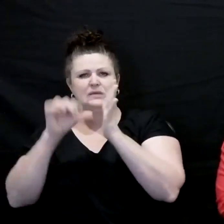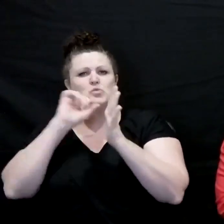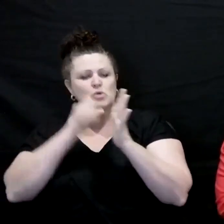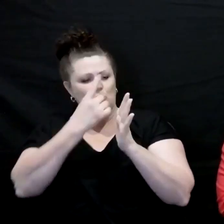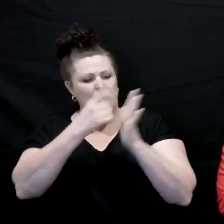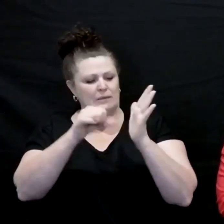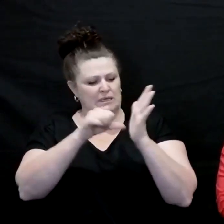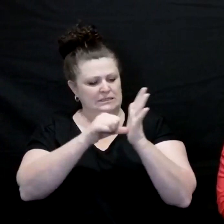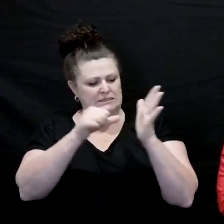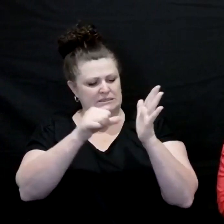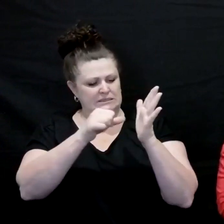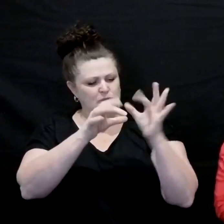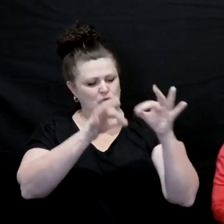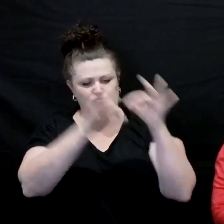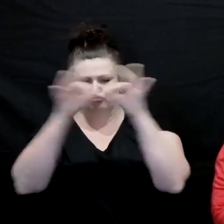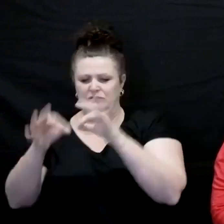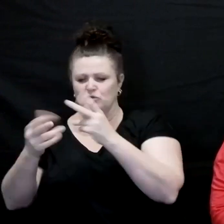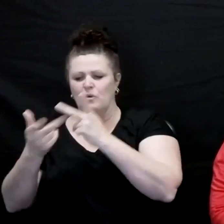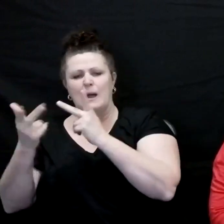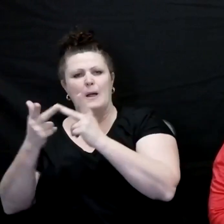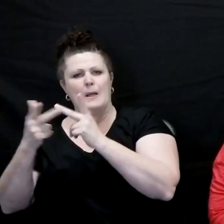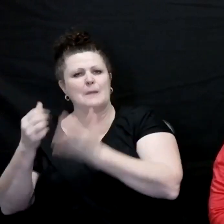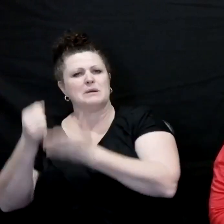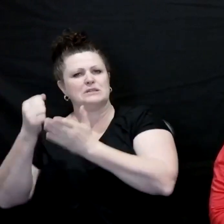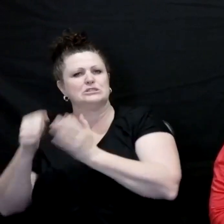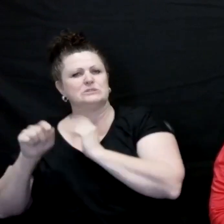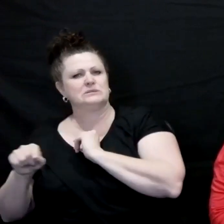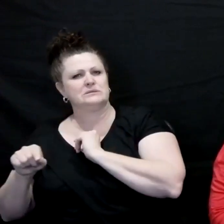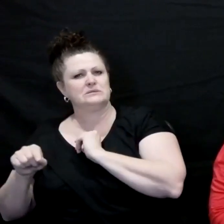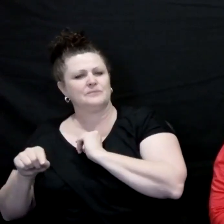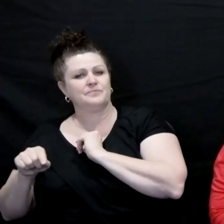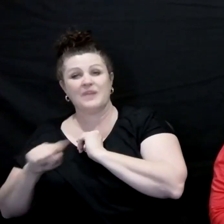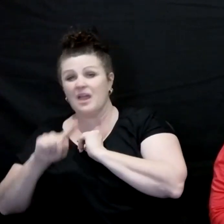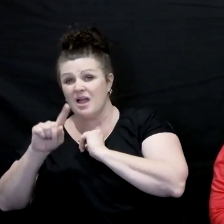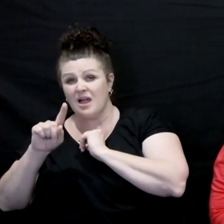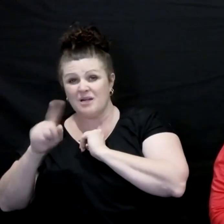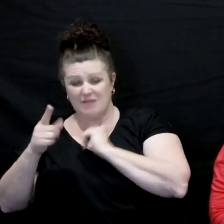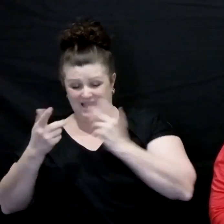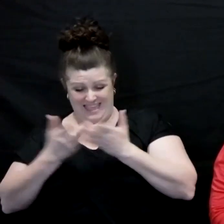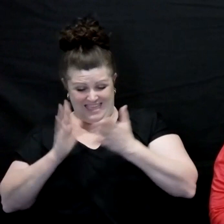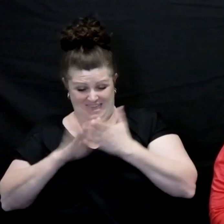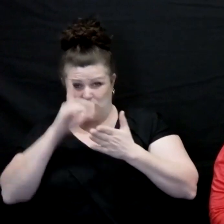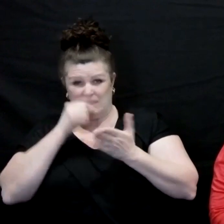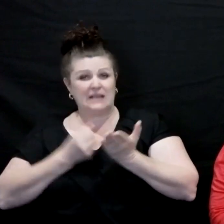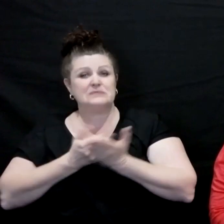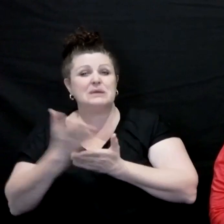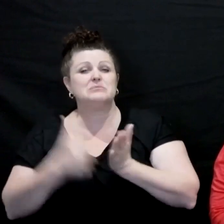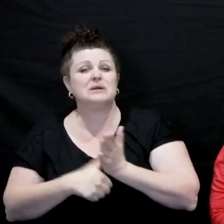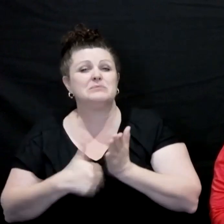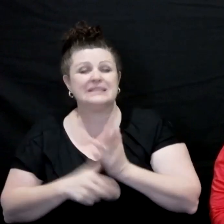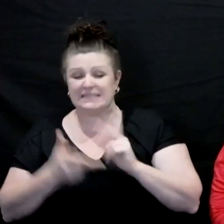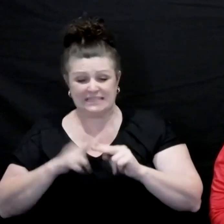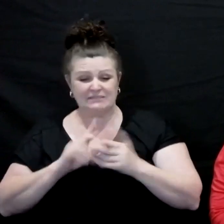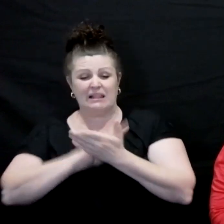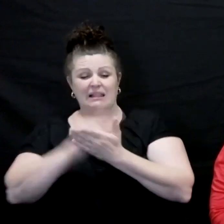one budget to another. However, I then spend funds. How can I then spend funds if they may be